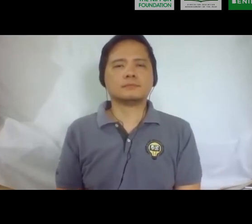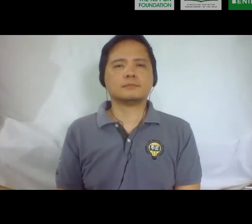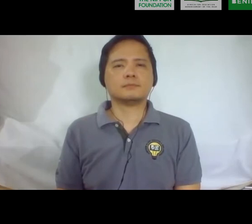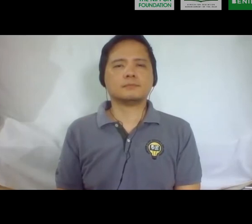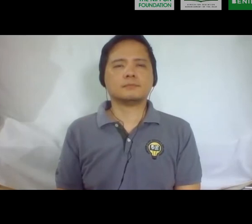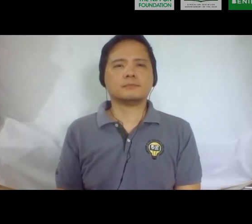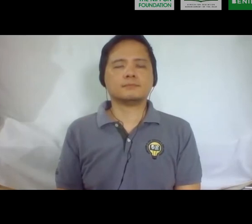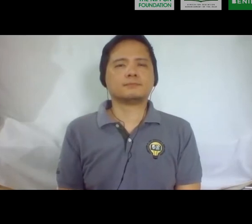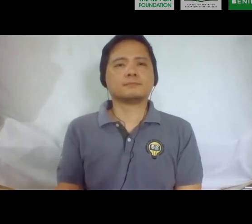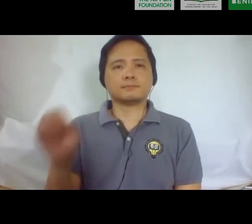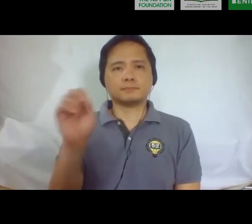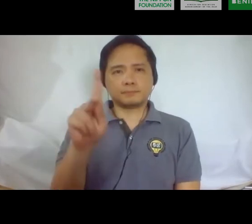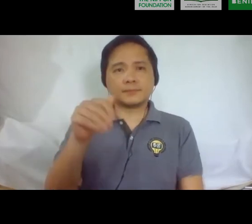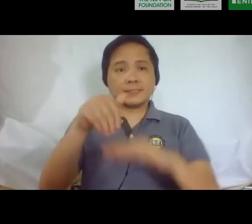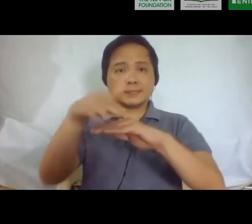Okay, sending it now.